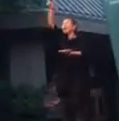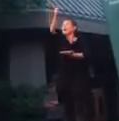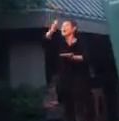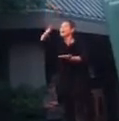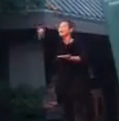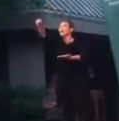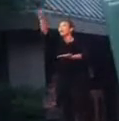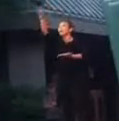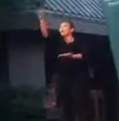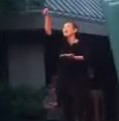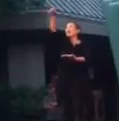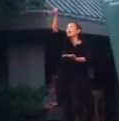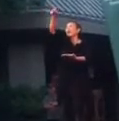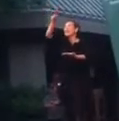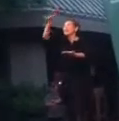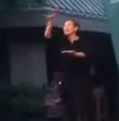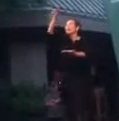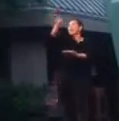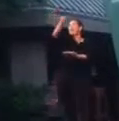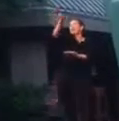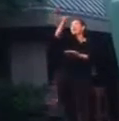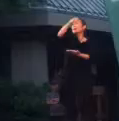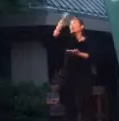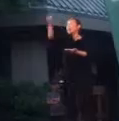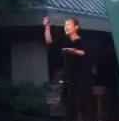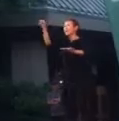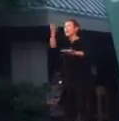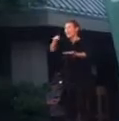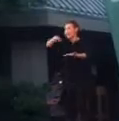over there and he drew cats.